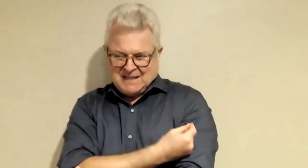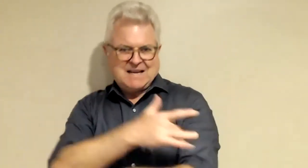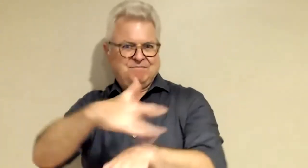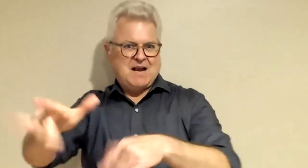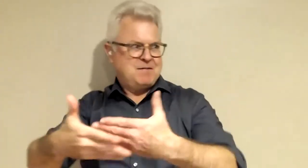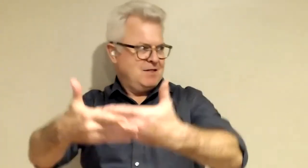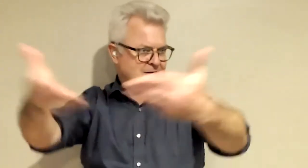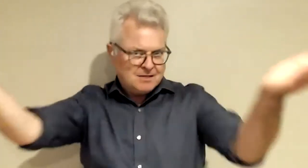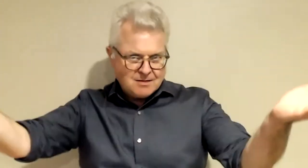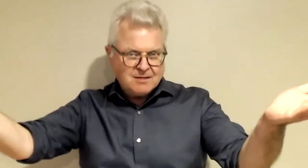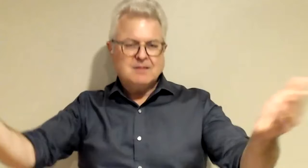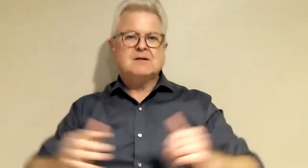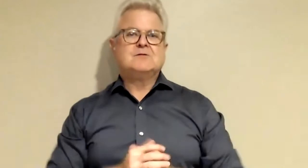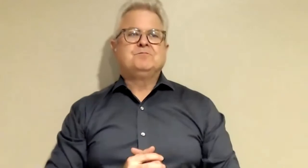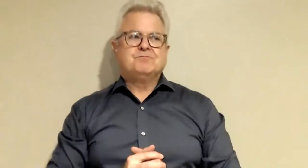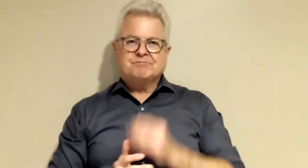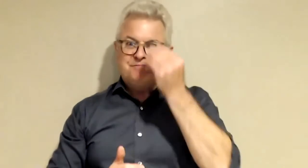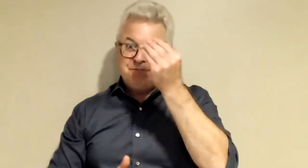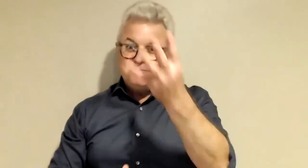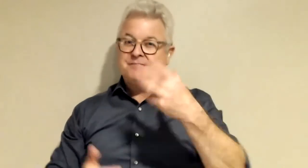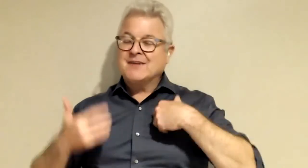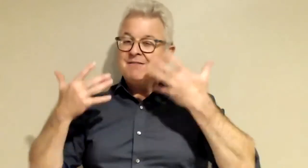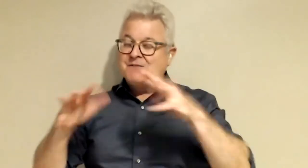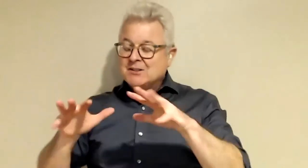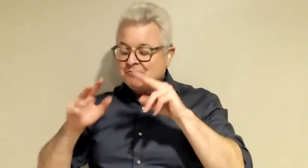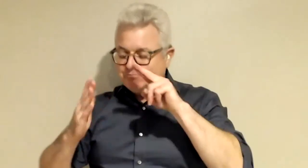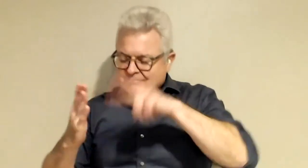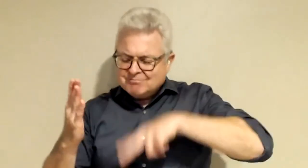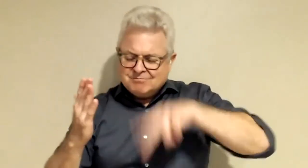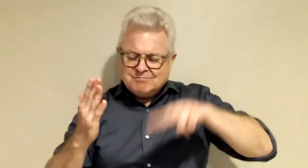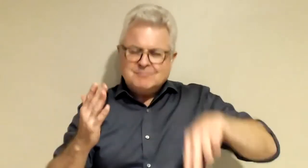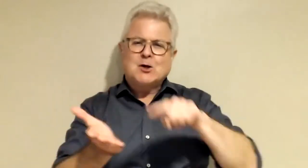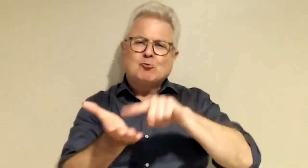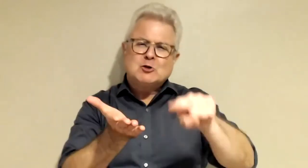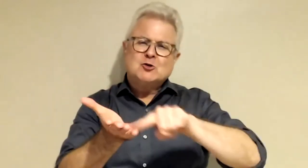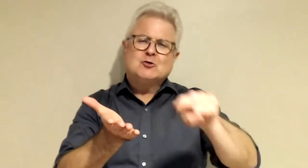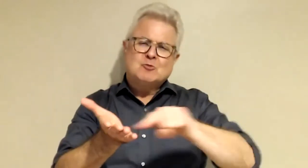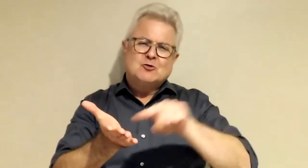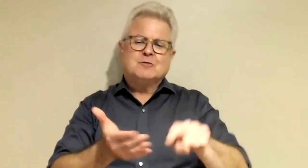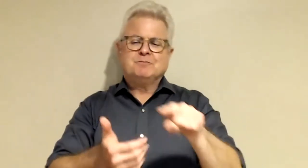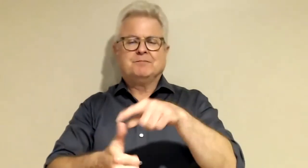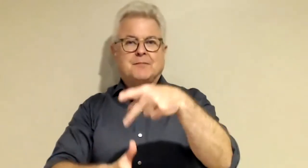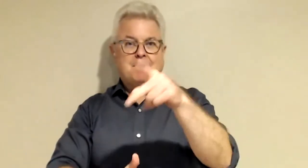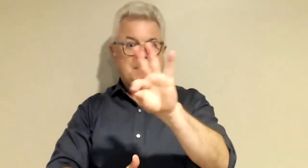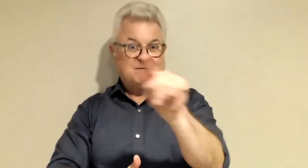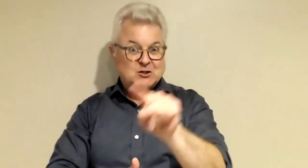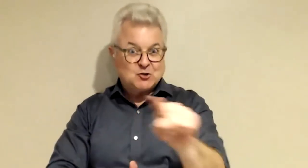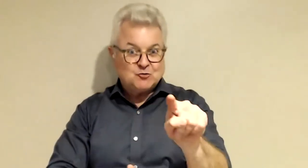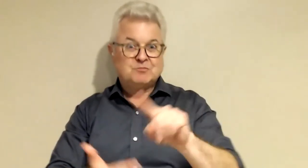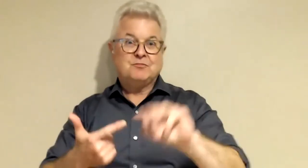are vaccines available for everyone from the ages of 5 to 99. Now, the research, as we look at it,